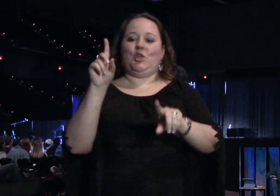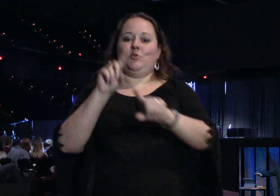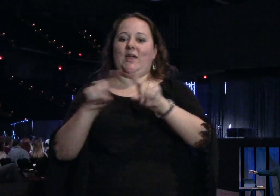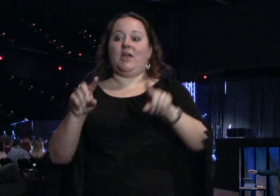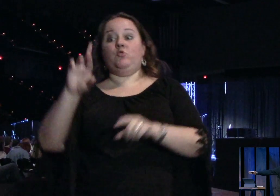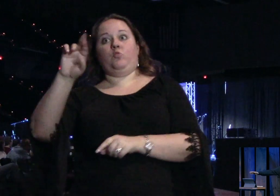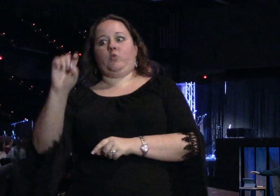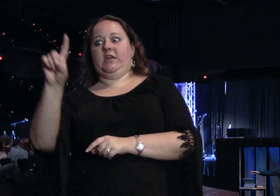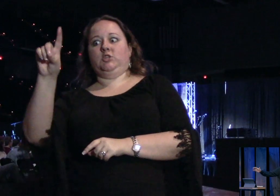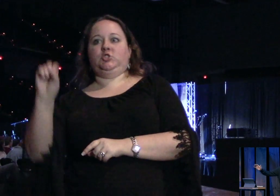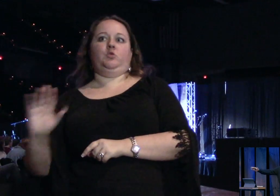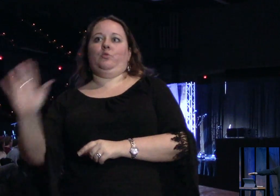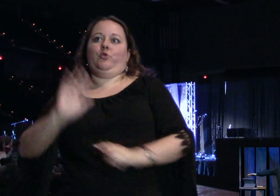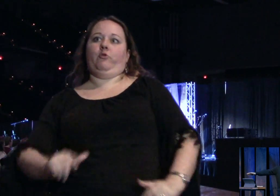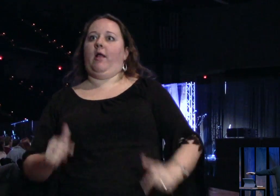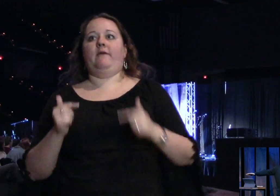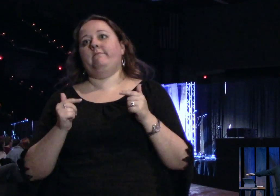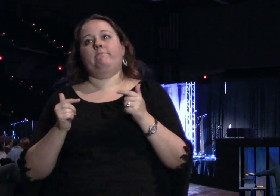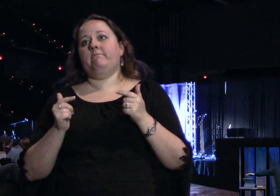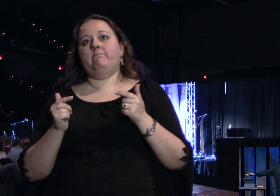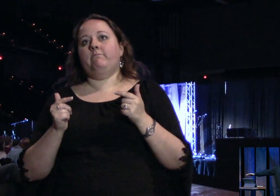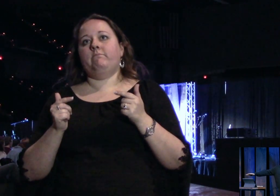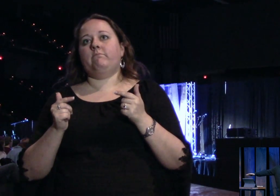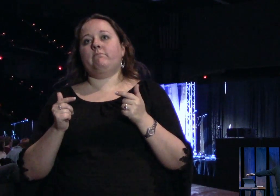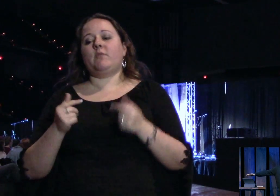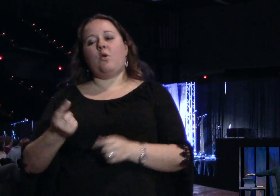There are no redos with life.